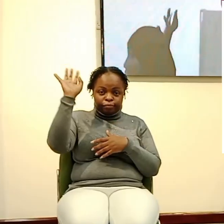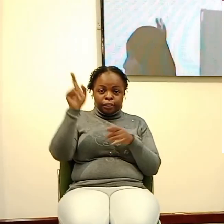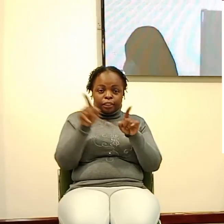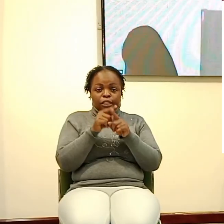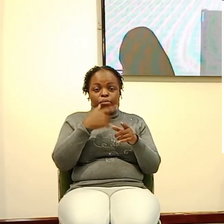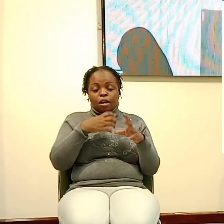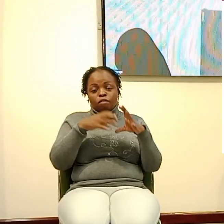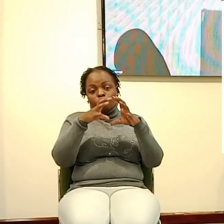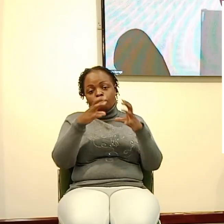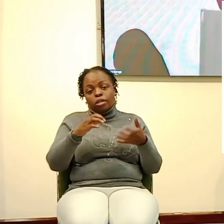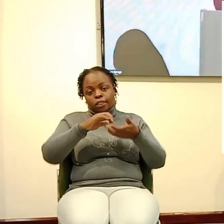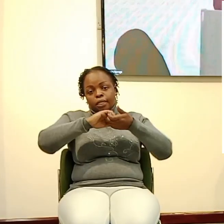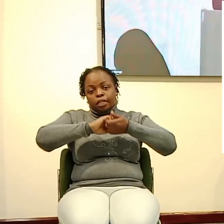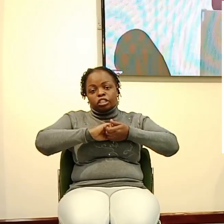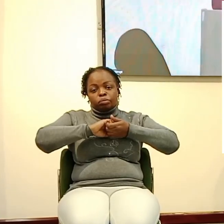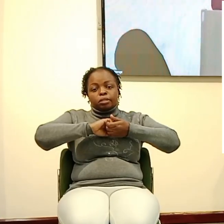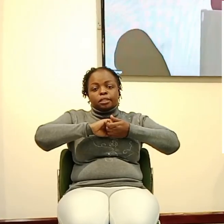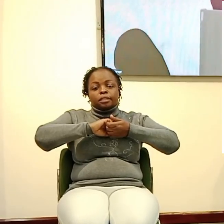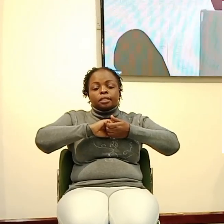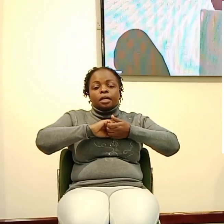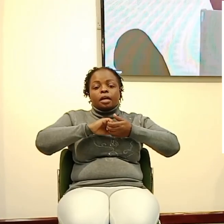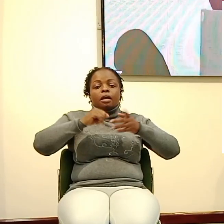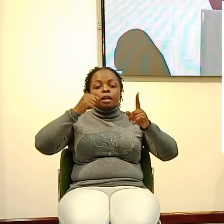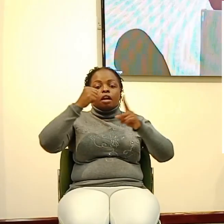have community engagement and